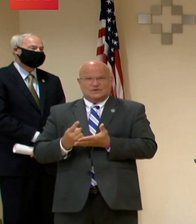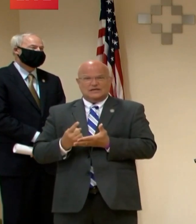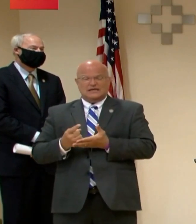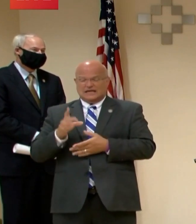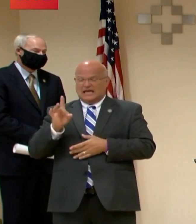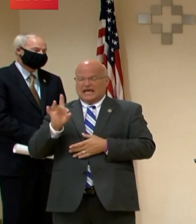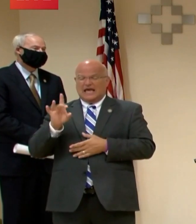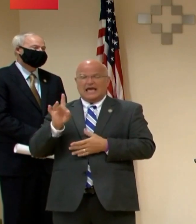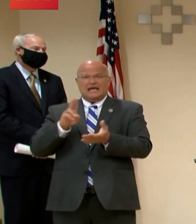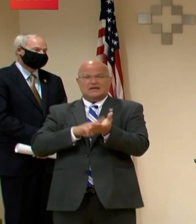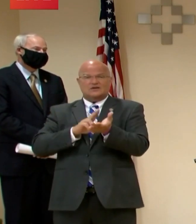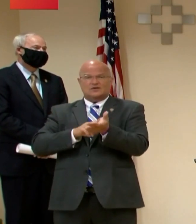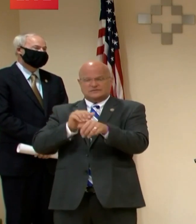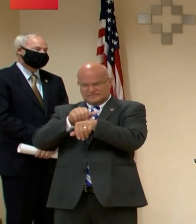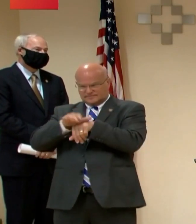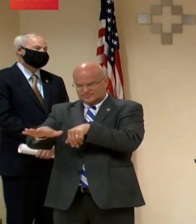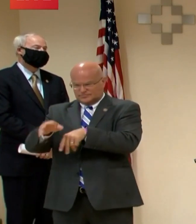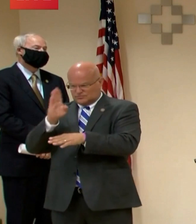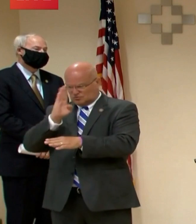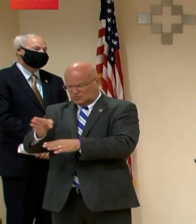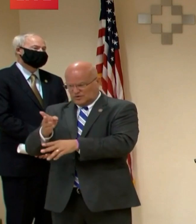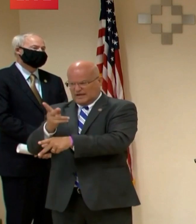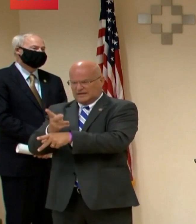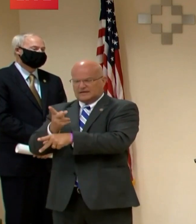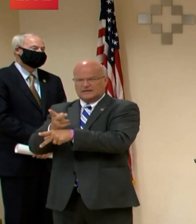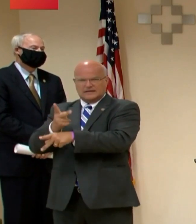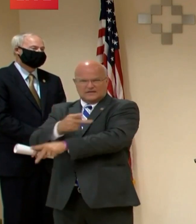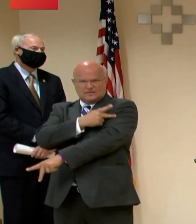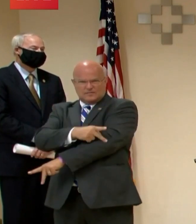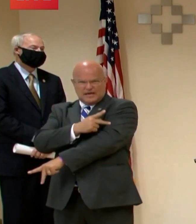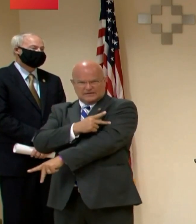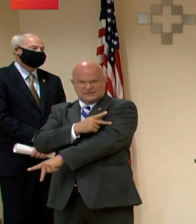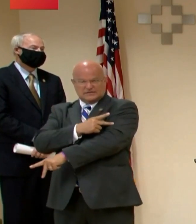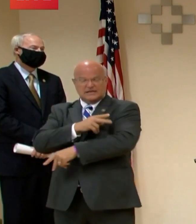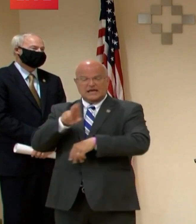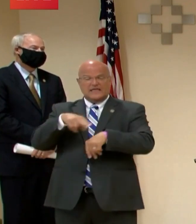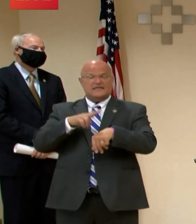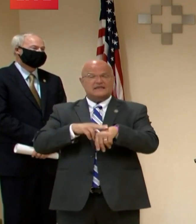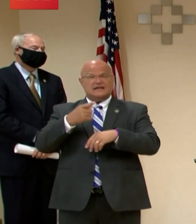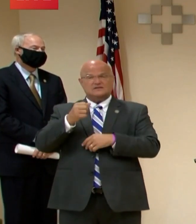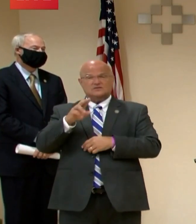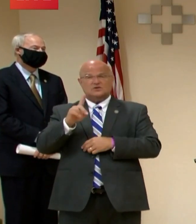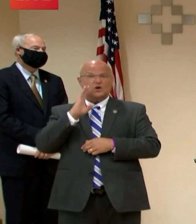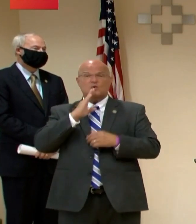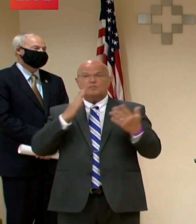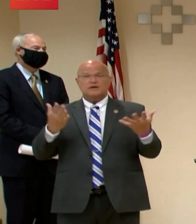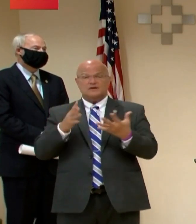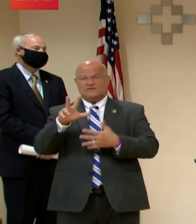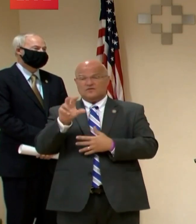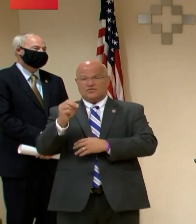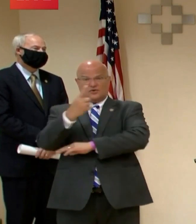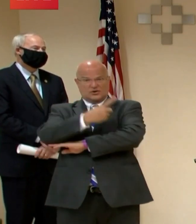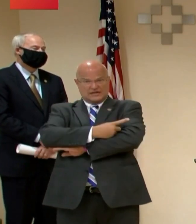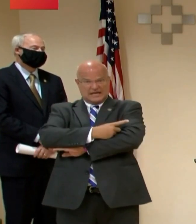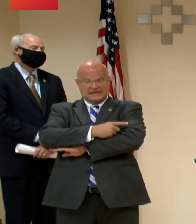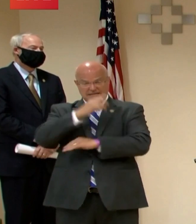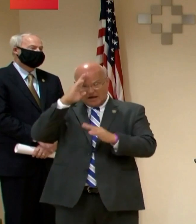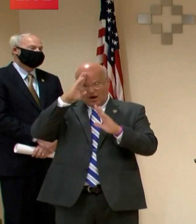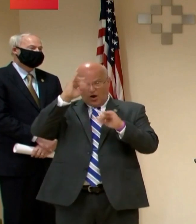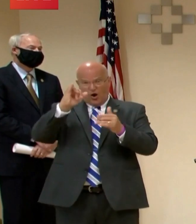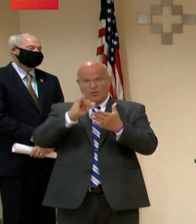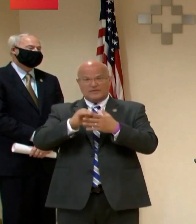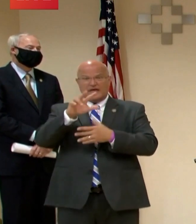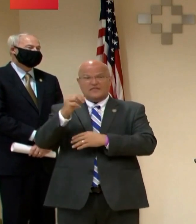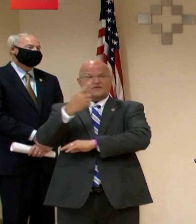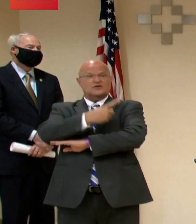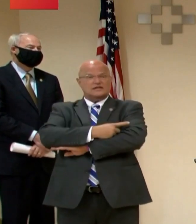return 8 nurses to direct patient care. We understand they're going to be here for a time, for 30 days. Our hope during that